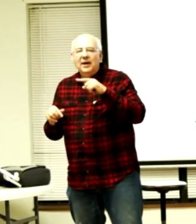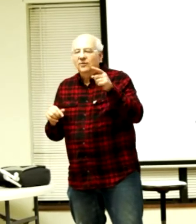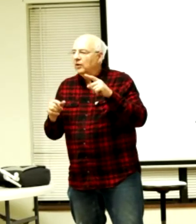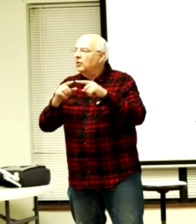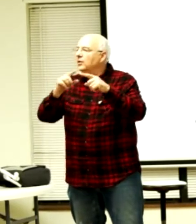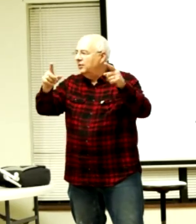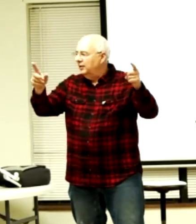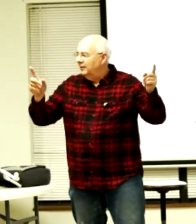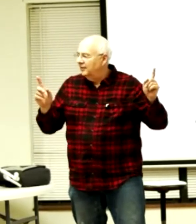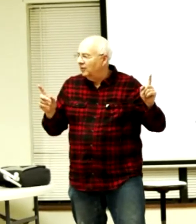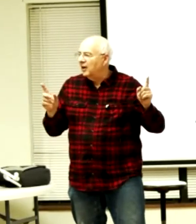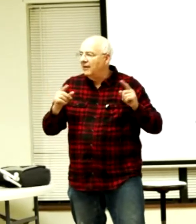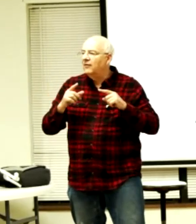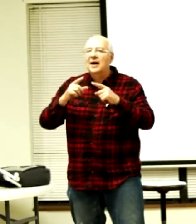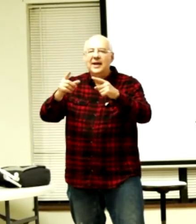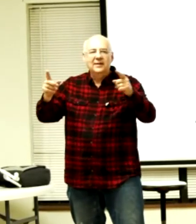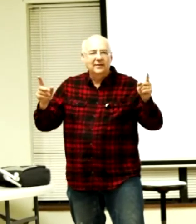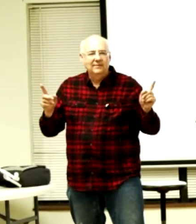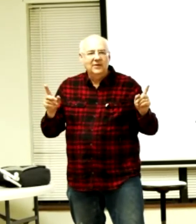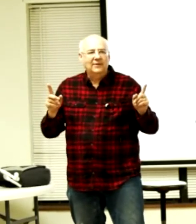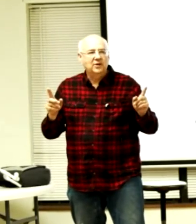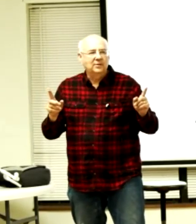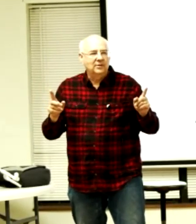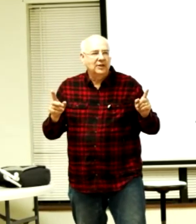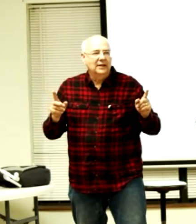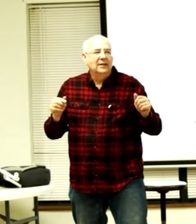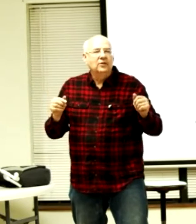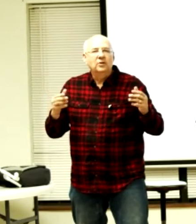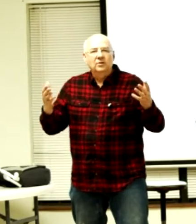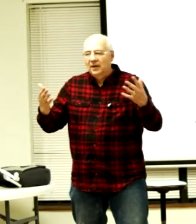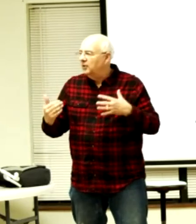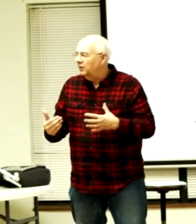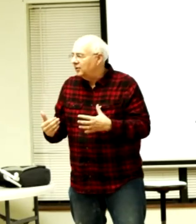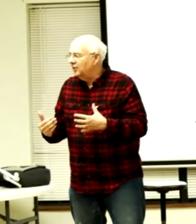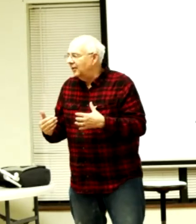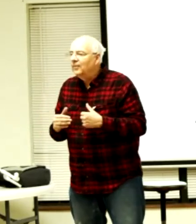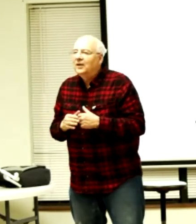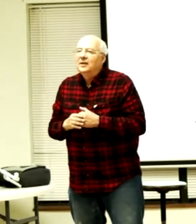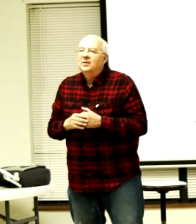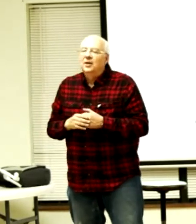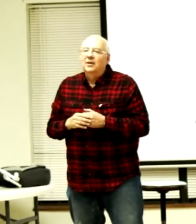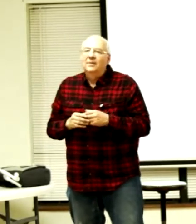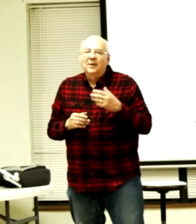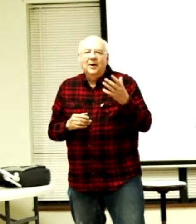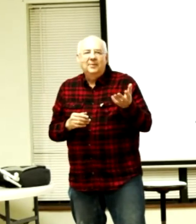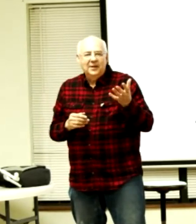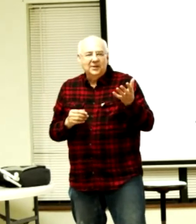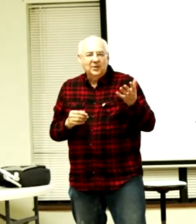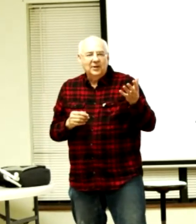out and recruit or try and find deaf students to come to the school. So my mom tells a story